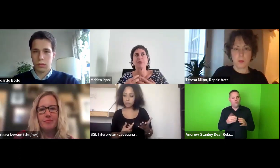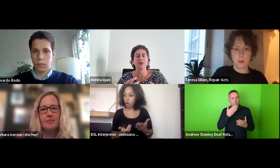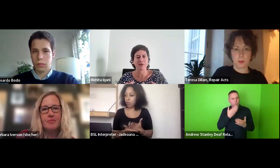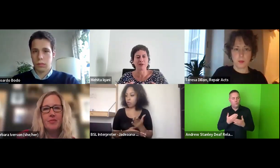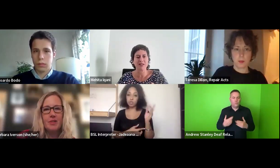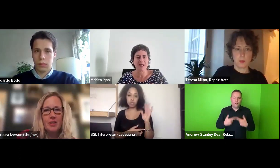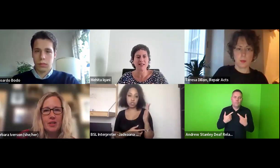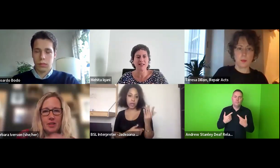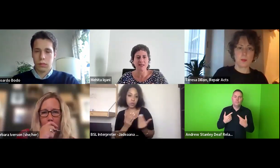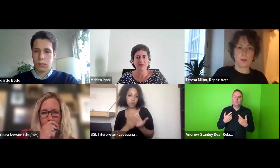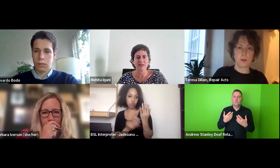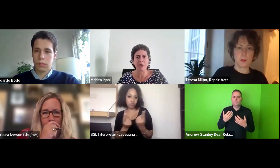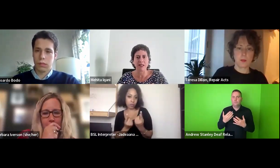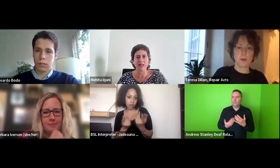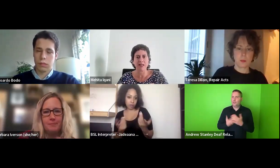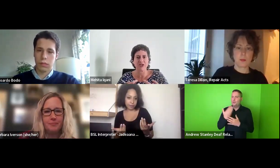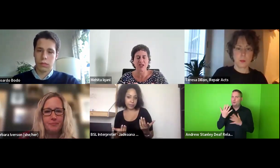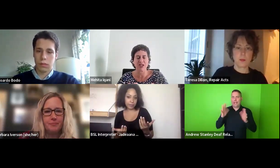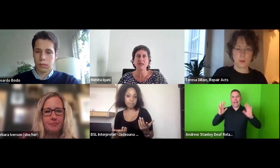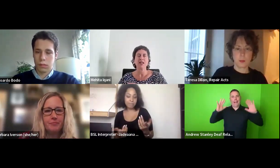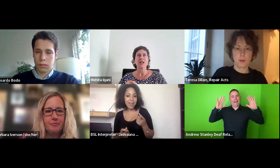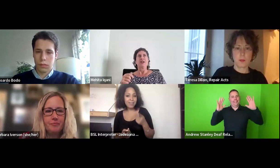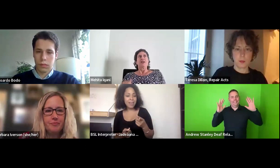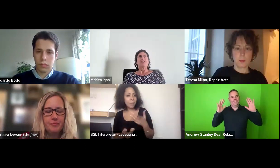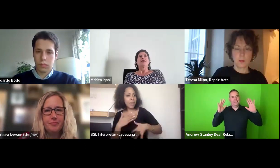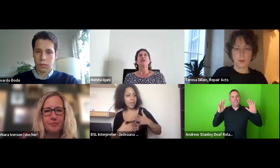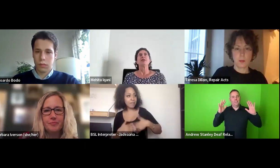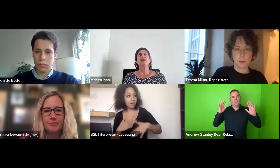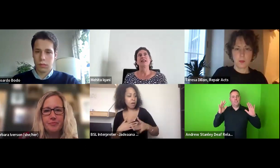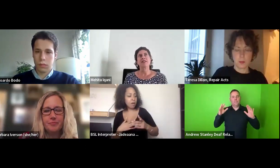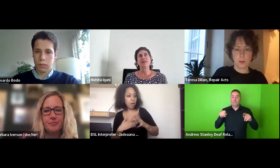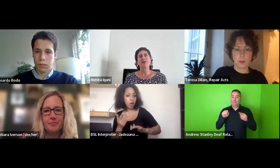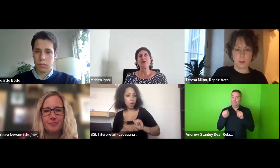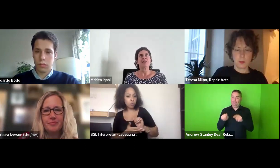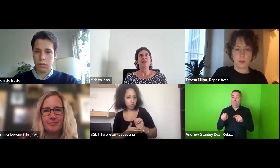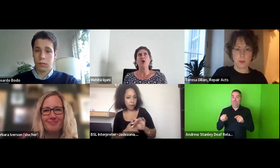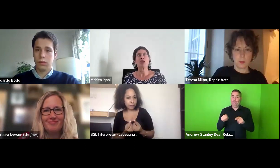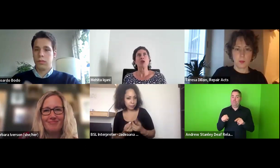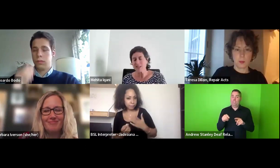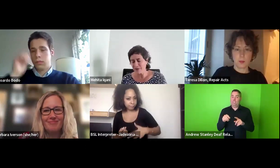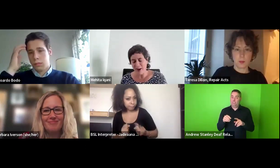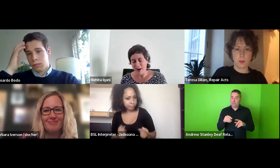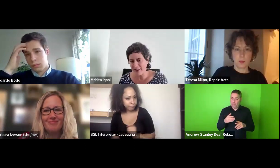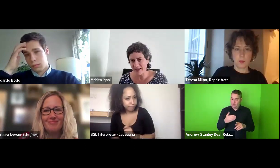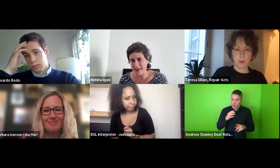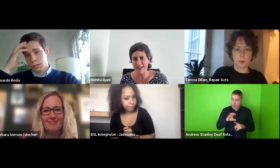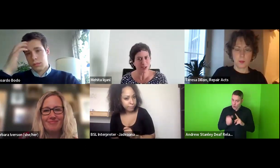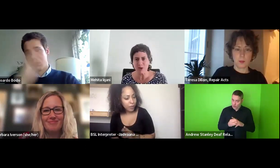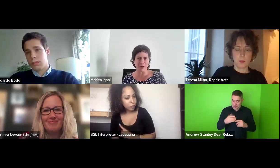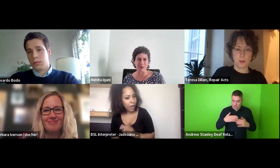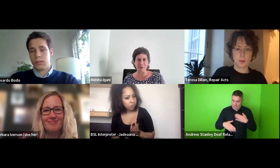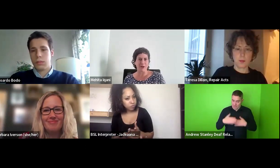the distribution of those nice things completely unjust. So it's like the whole continent of